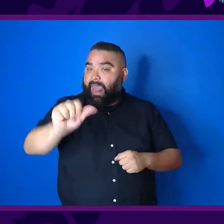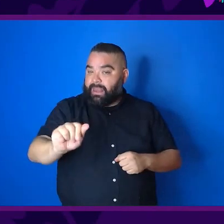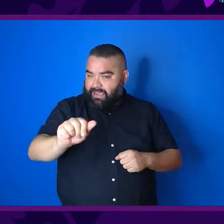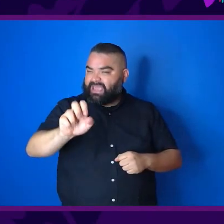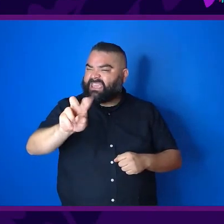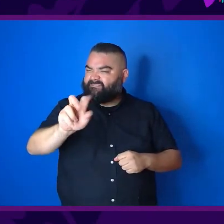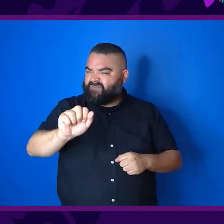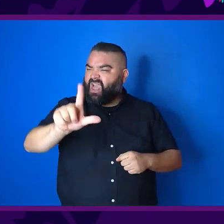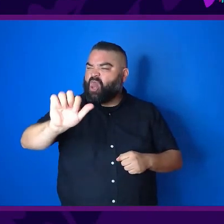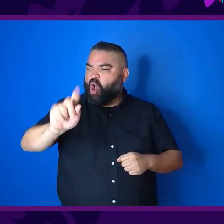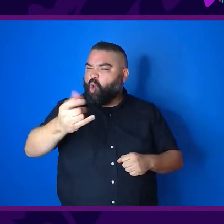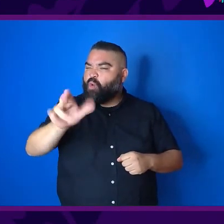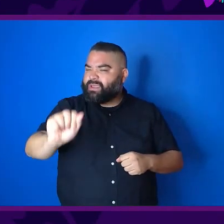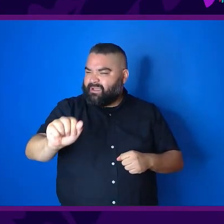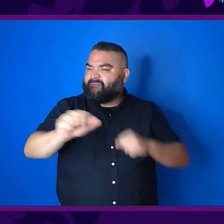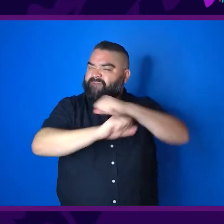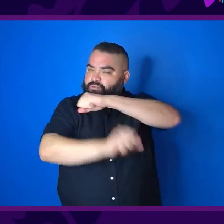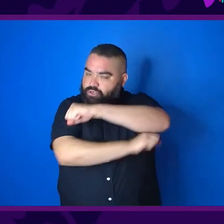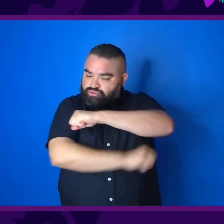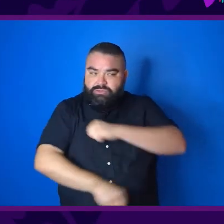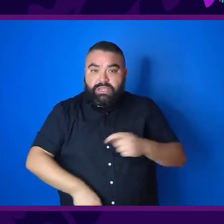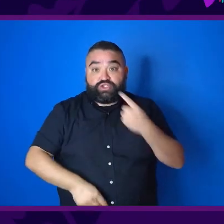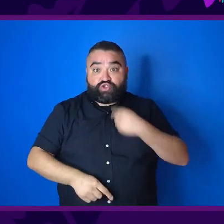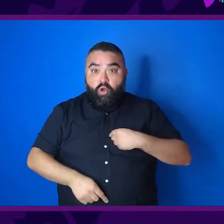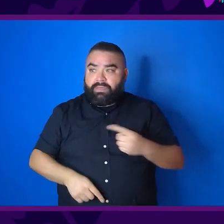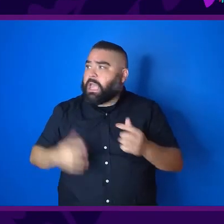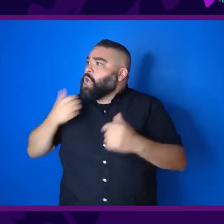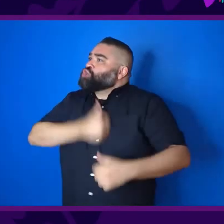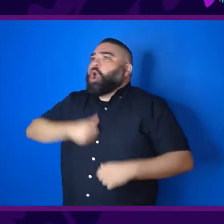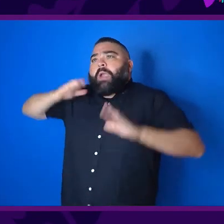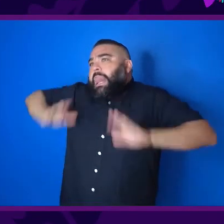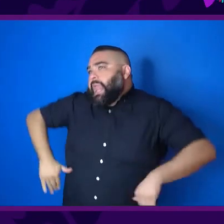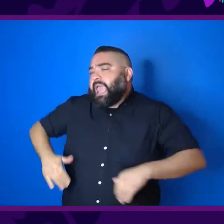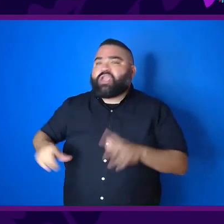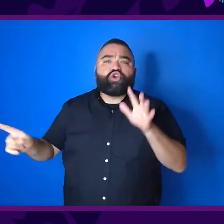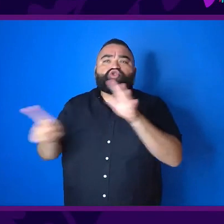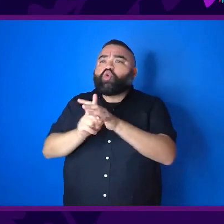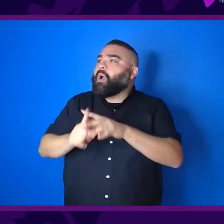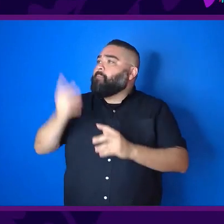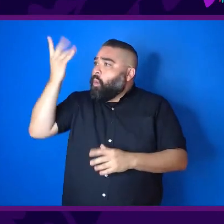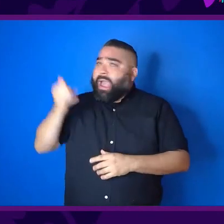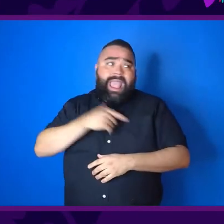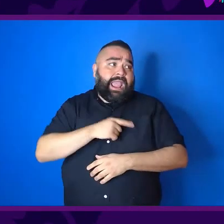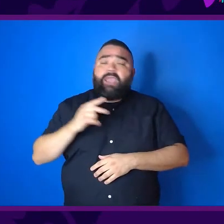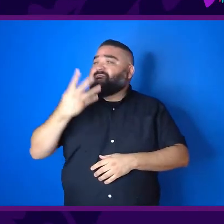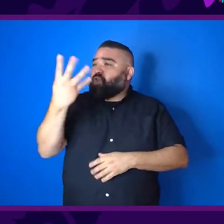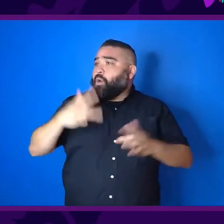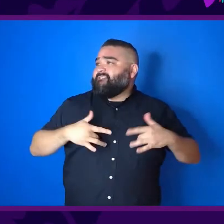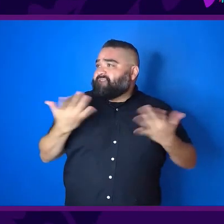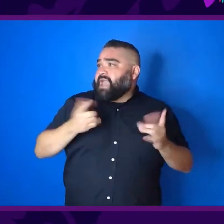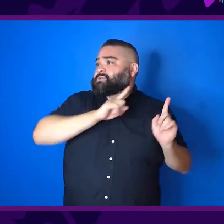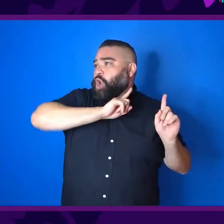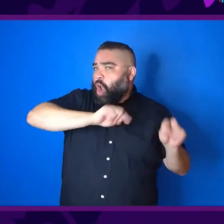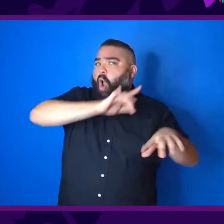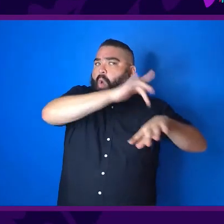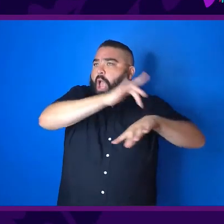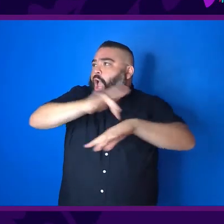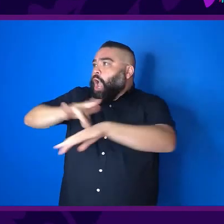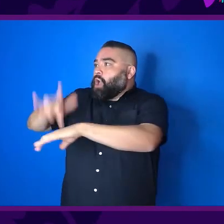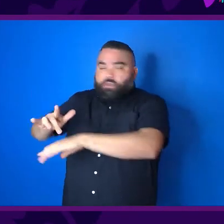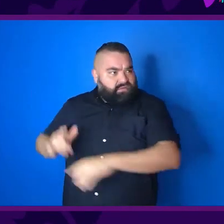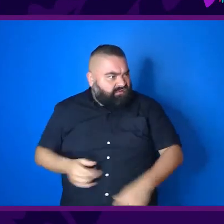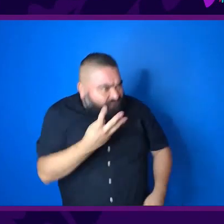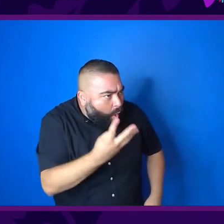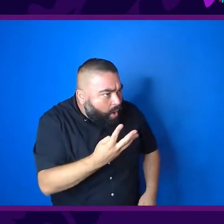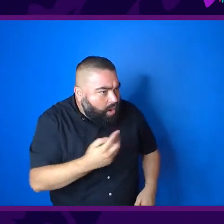4th event tonight." I was like, I'm exhausted from this event. How did you do 4?